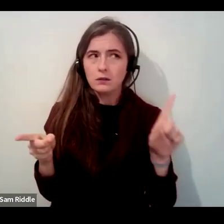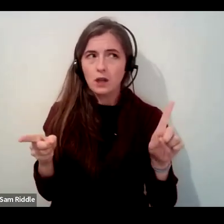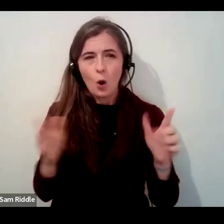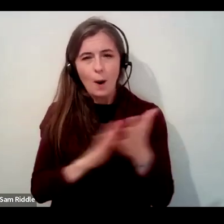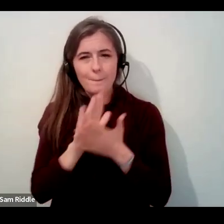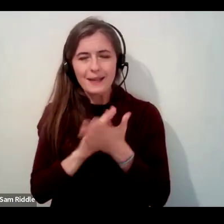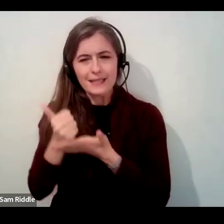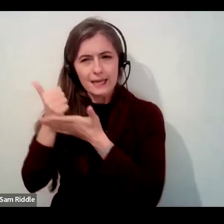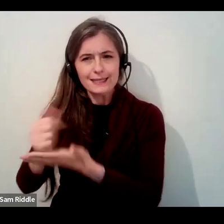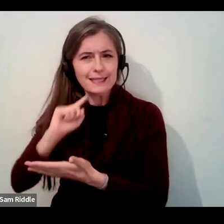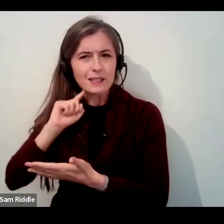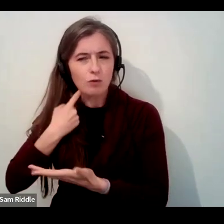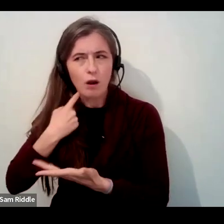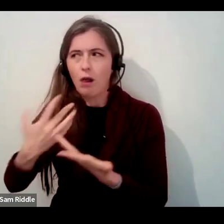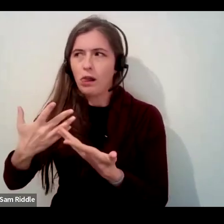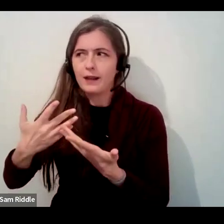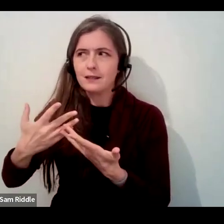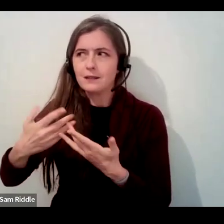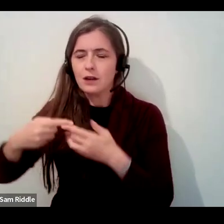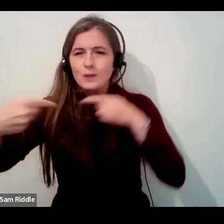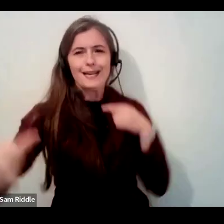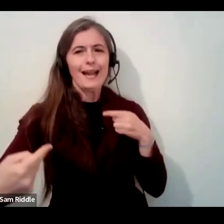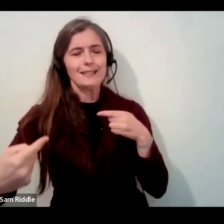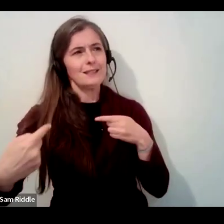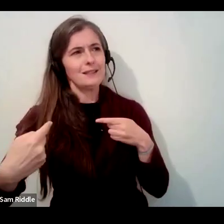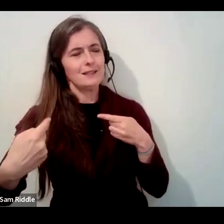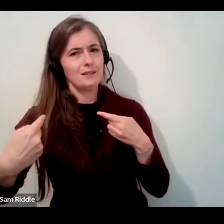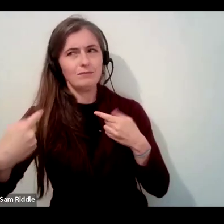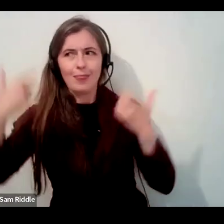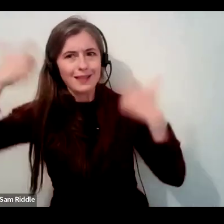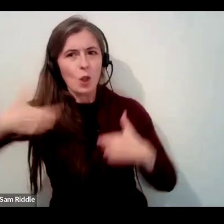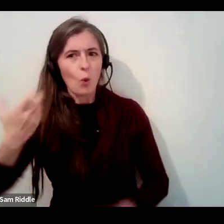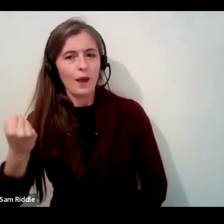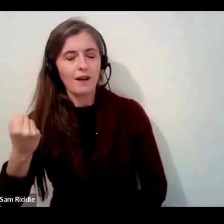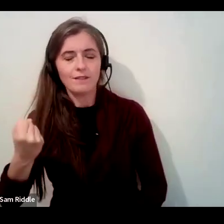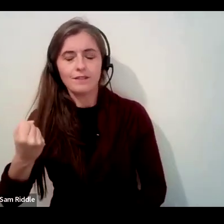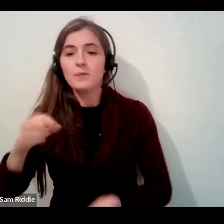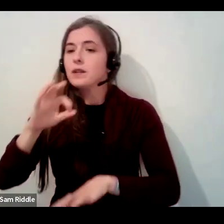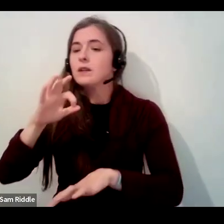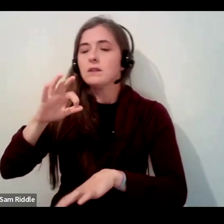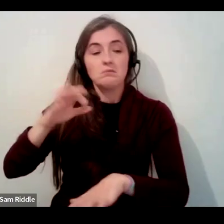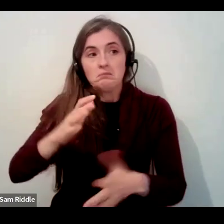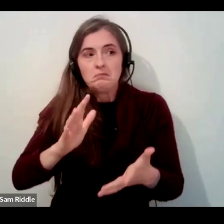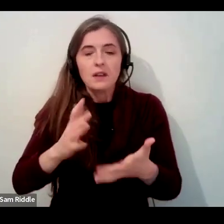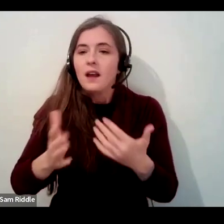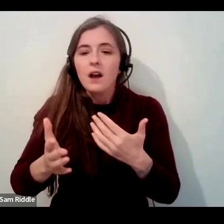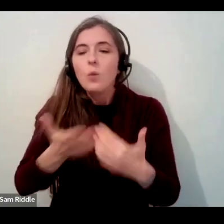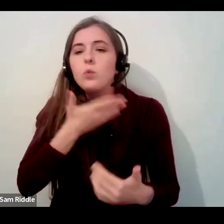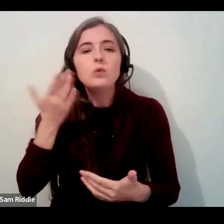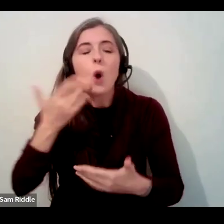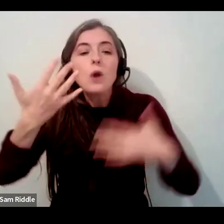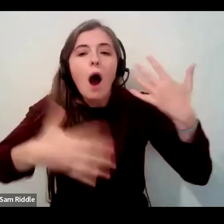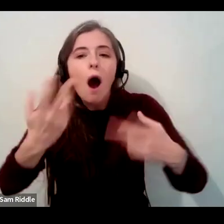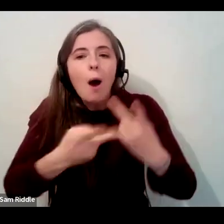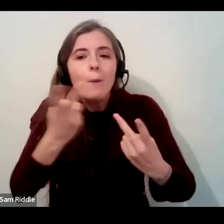that you do not cause harm to another human being, even if that's what they want, quote, quote. So